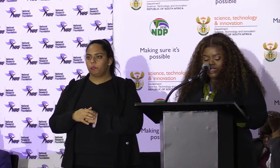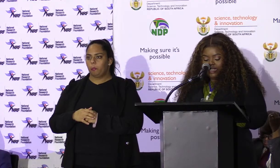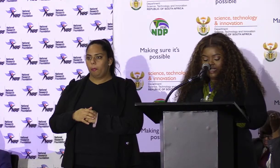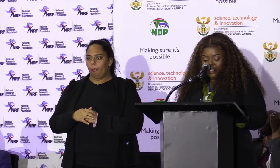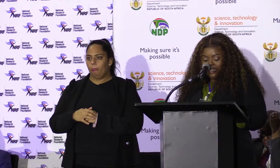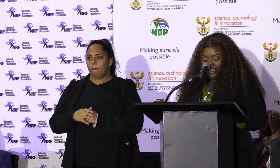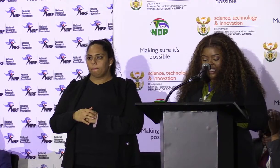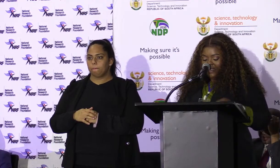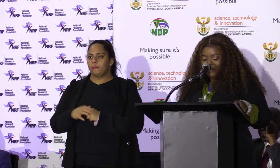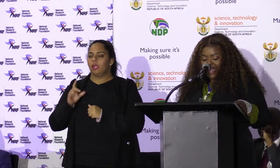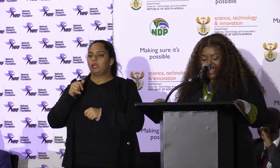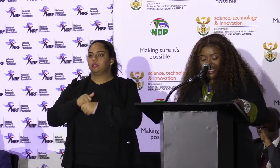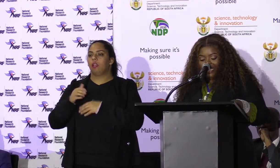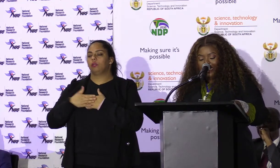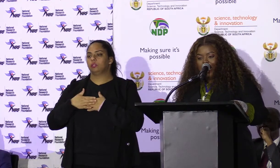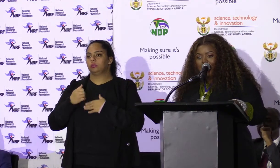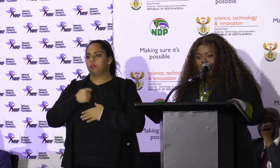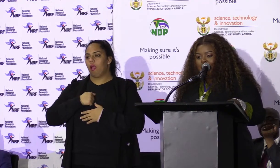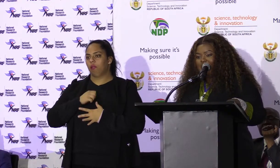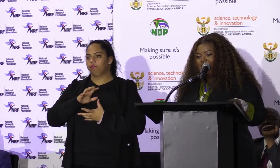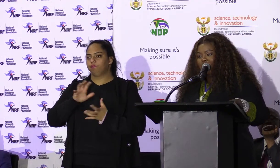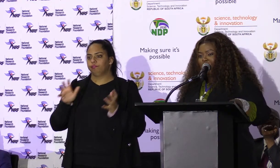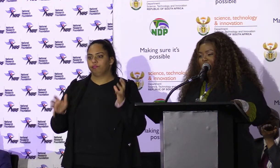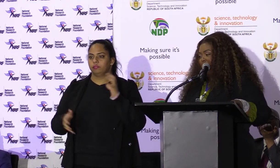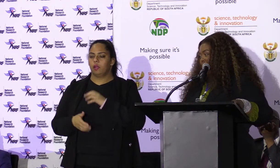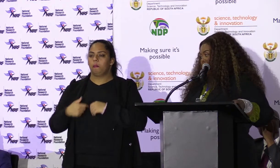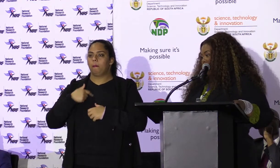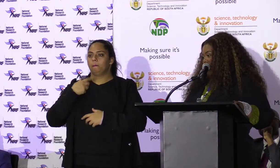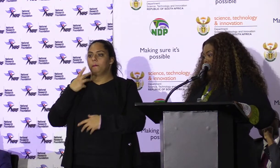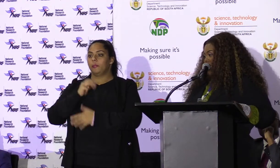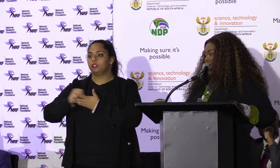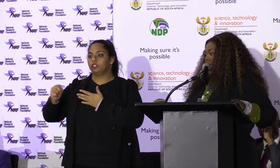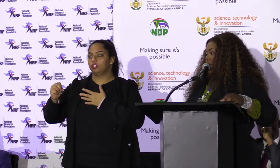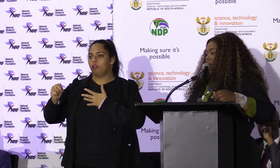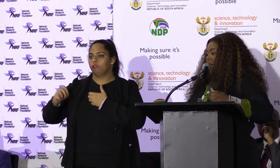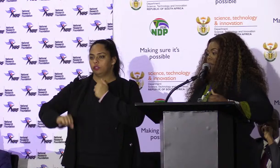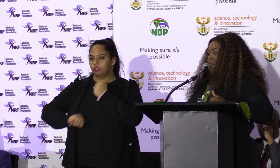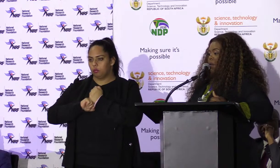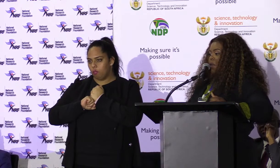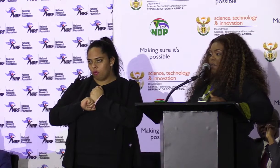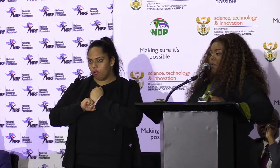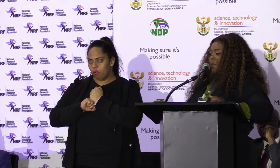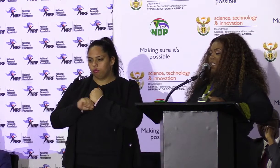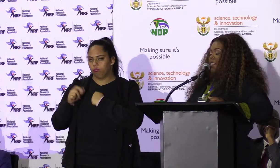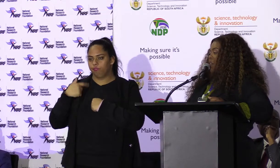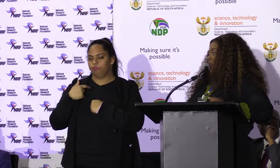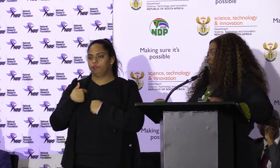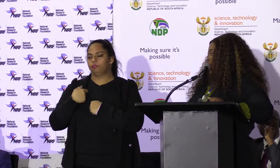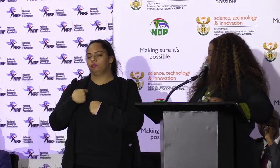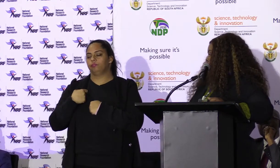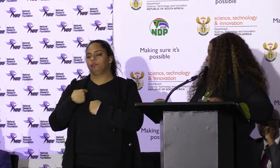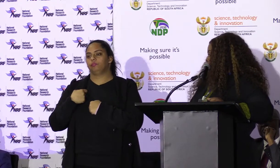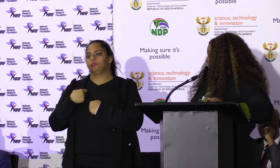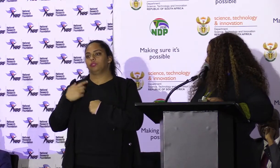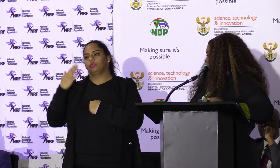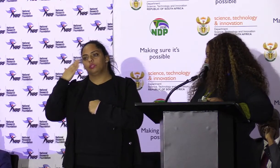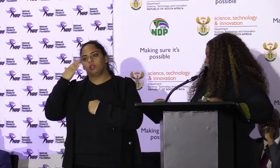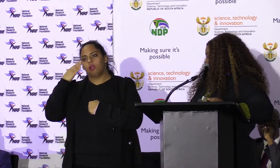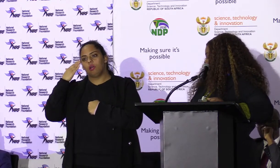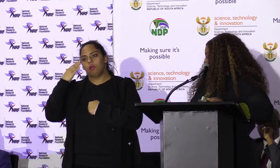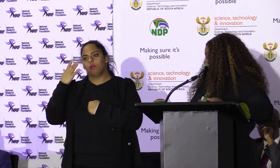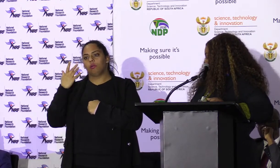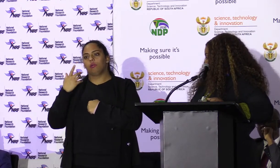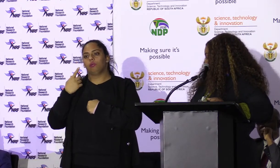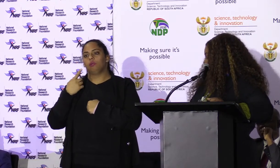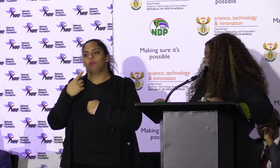In closing, in my message of support, Honorable Minister, you know that the Portfolio